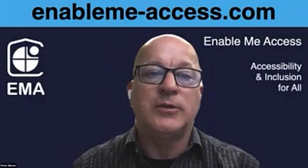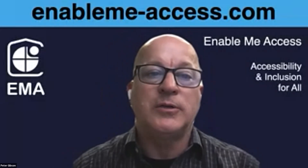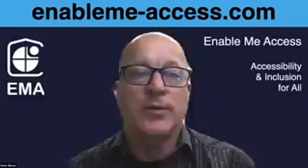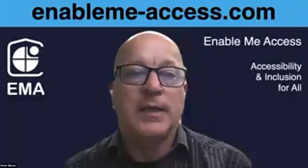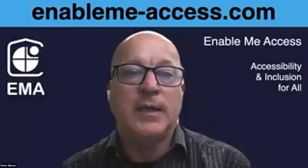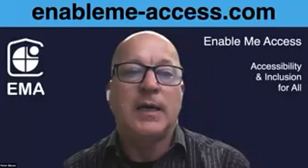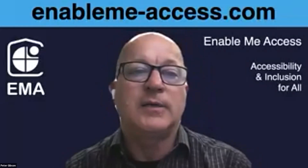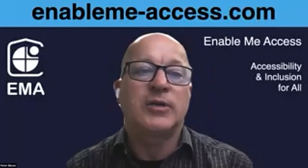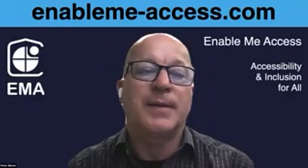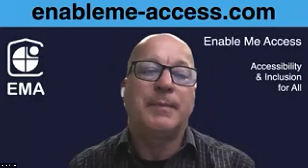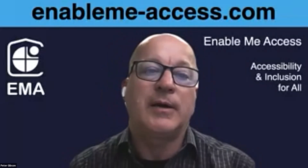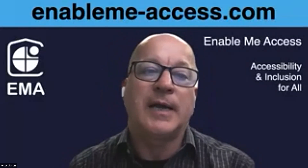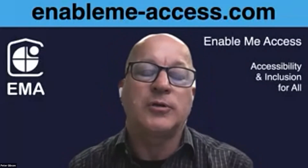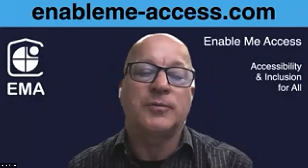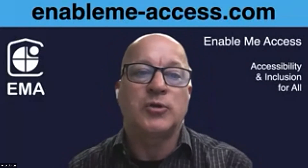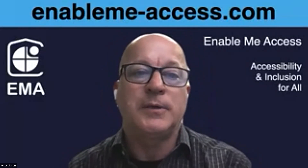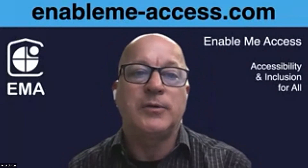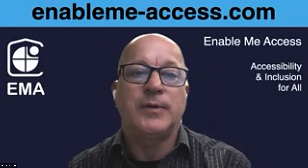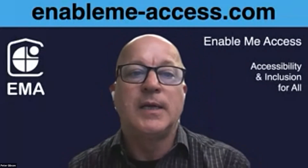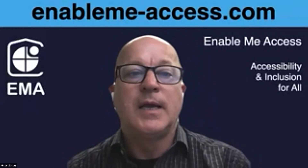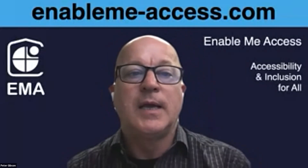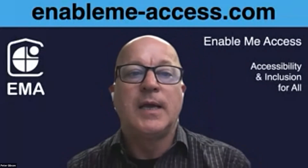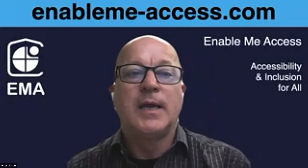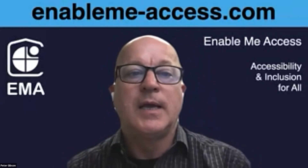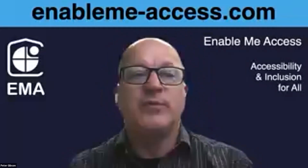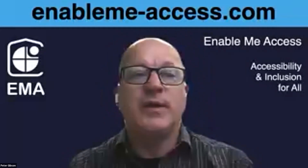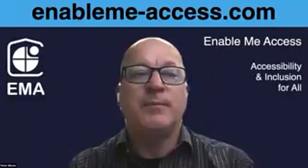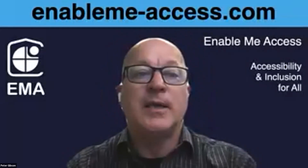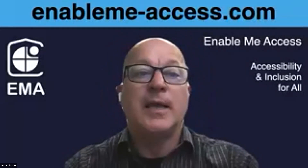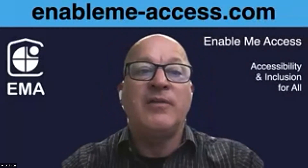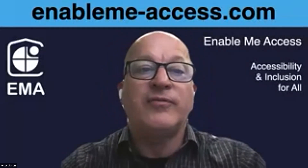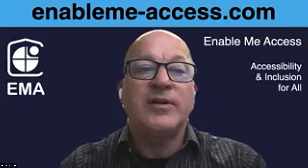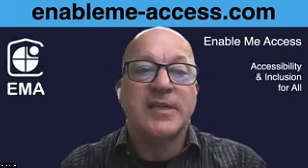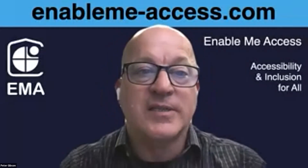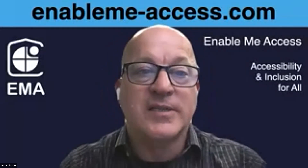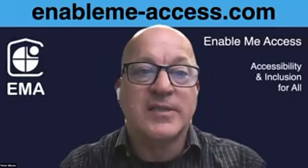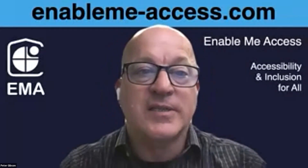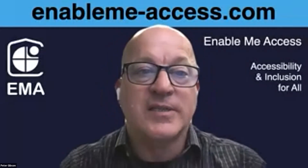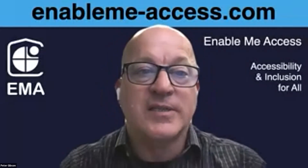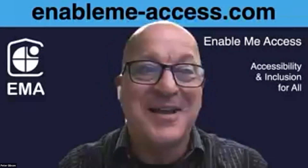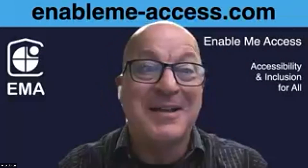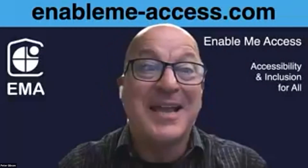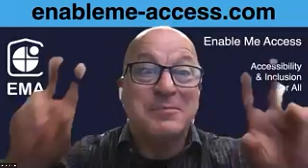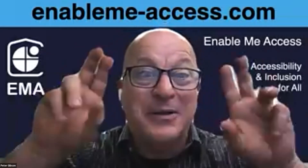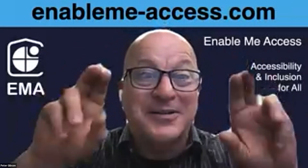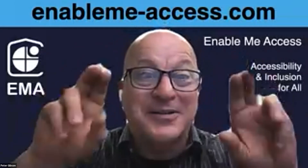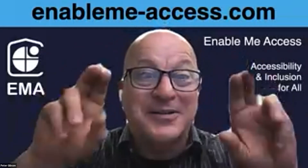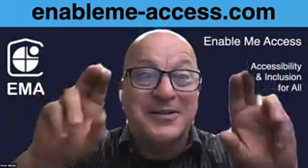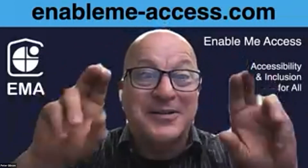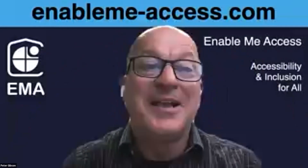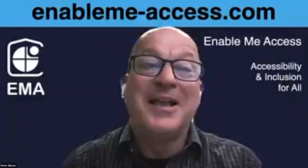doing. This is what the Sugamya Bharat app should be doing. And if we make every citizen of India an